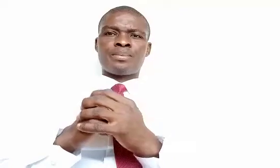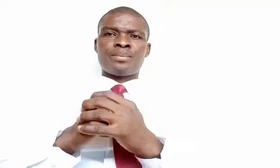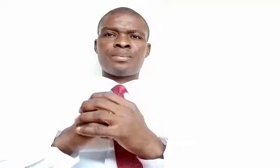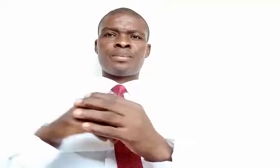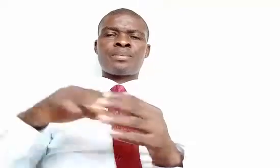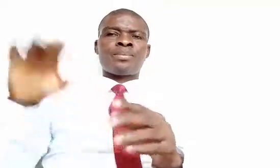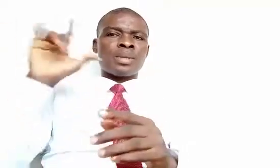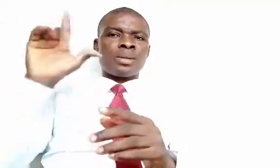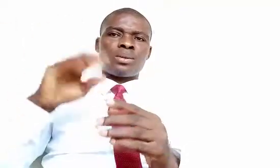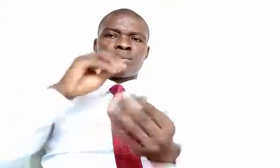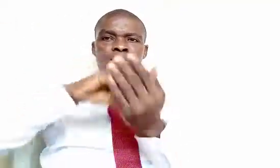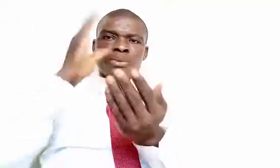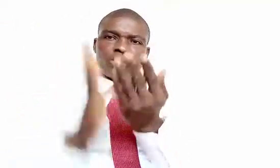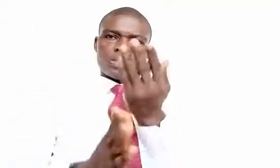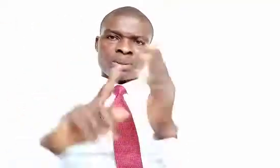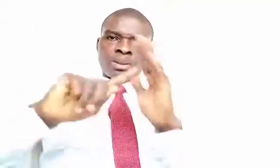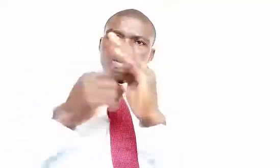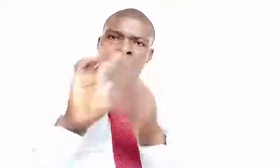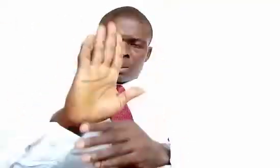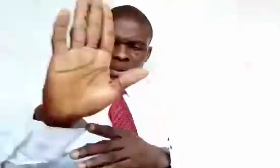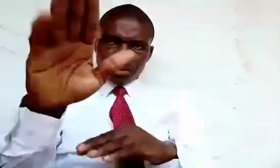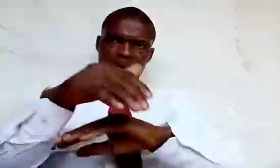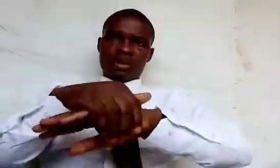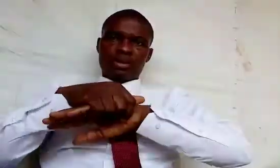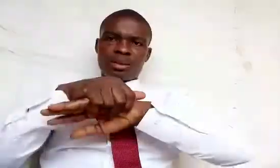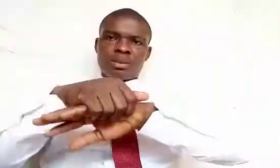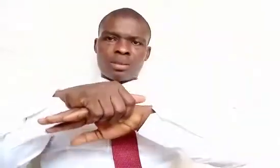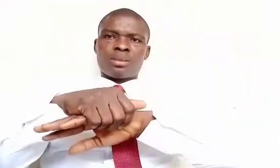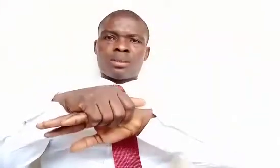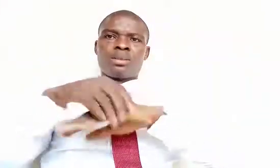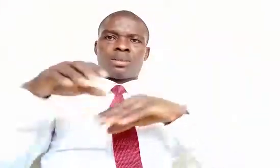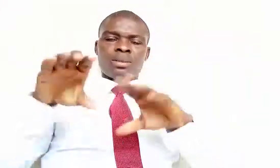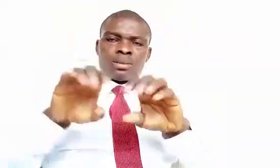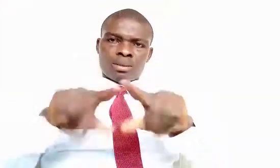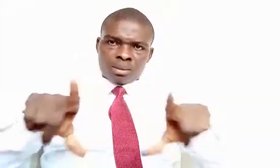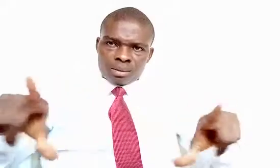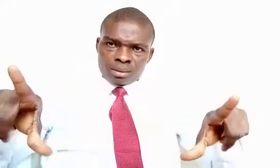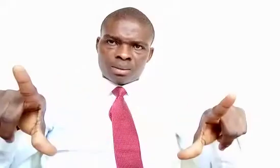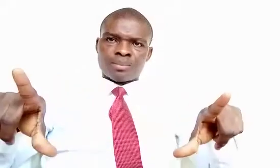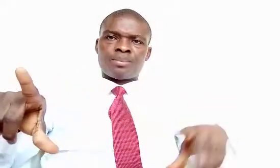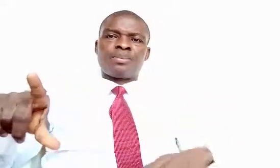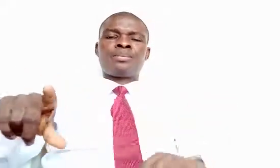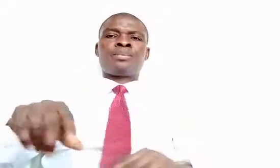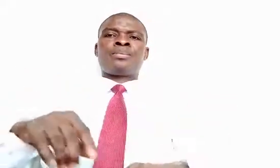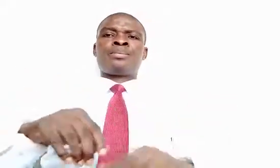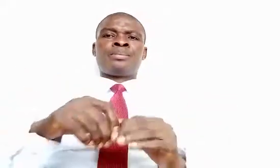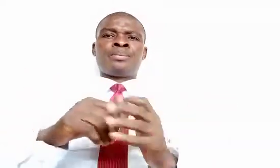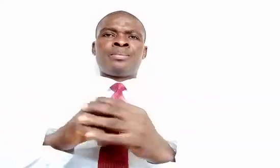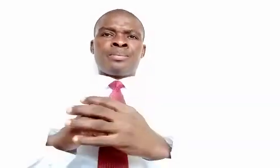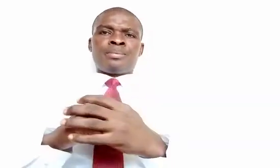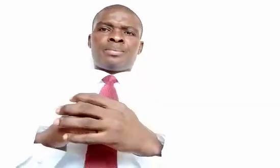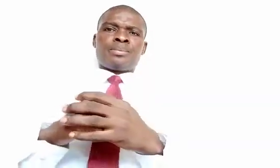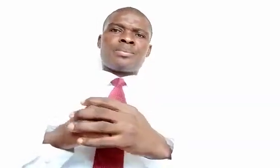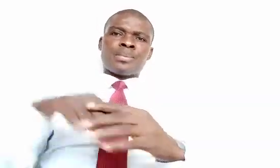Hello students, this is your English Studies class. I am your regular English teacher, Odeyede Yusuf. In our lesson